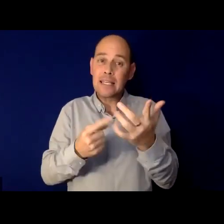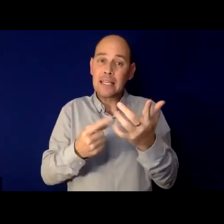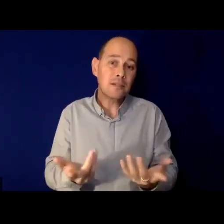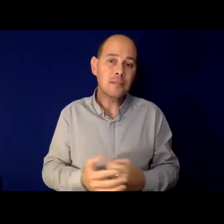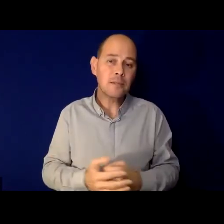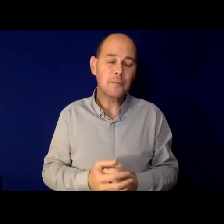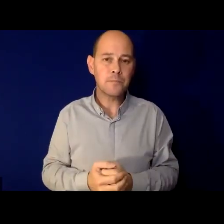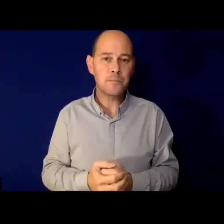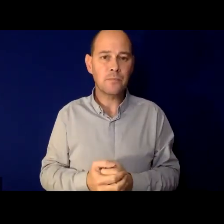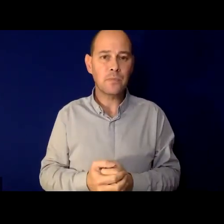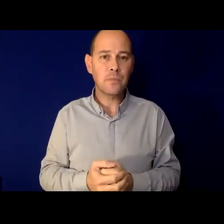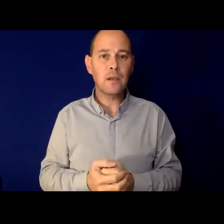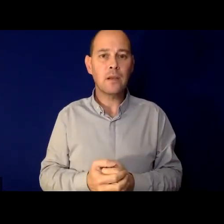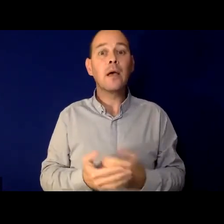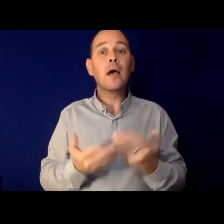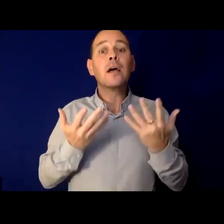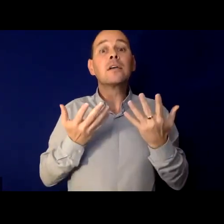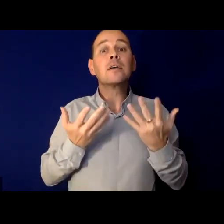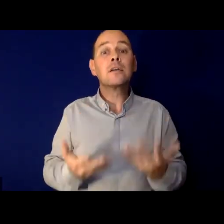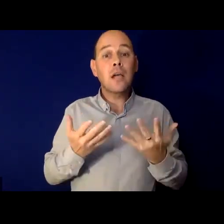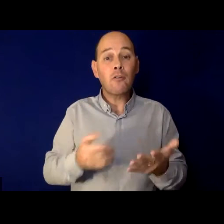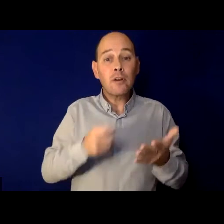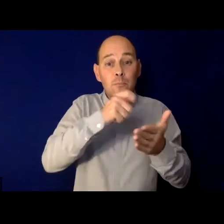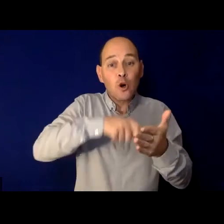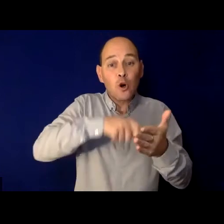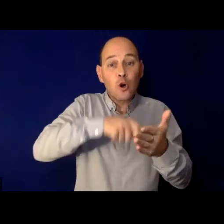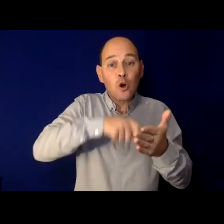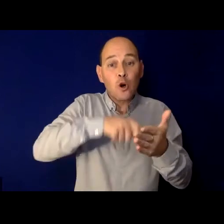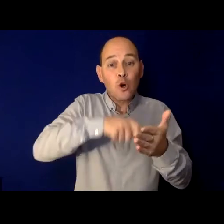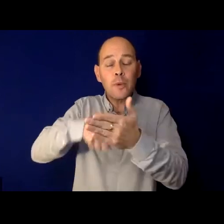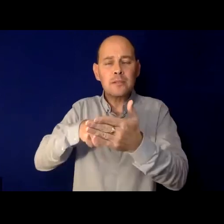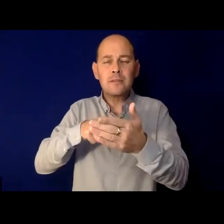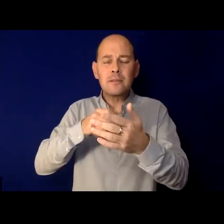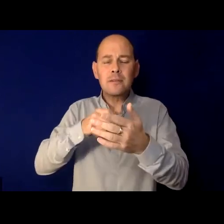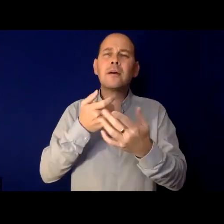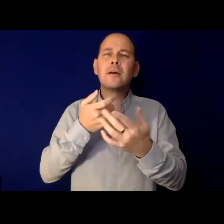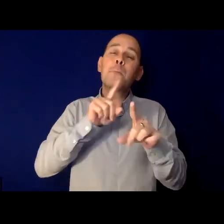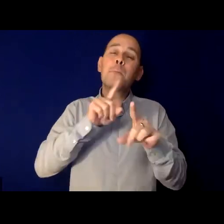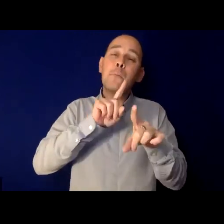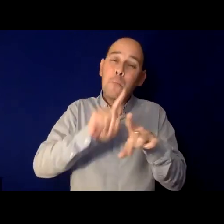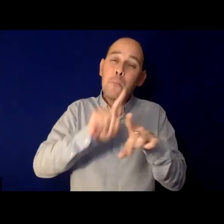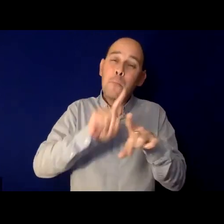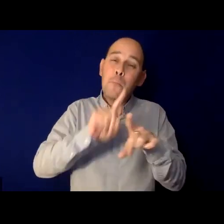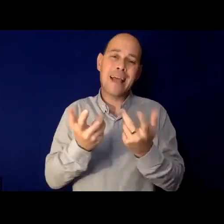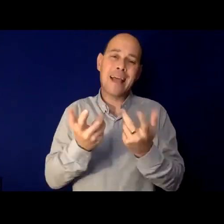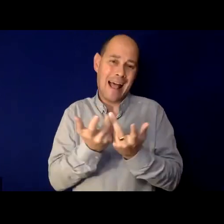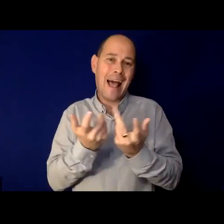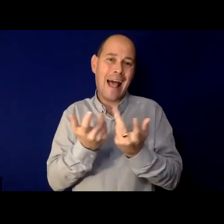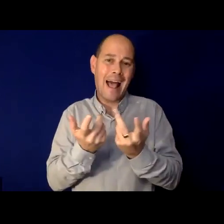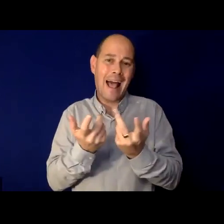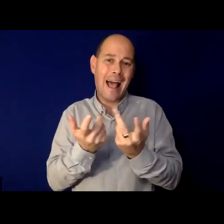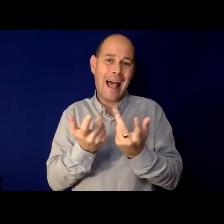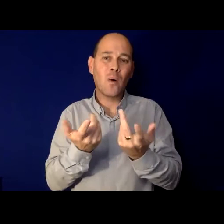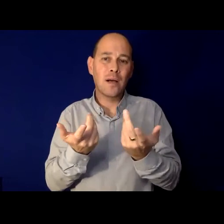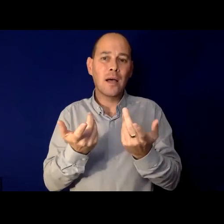the current procurement of 80 products was majority of done by non-governmental